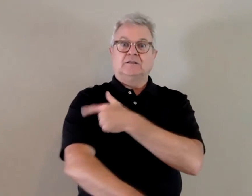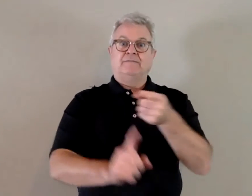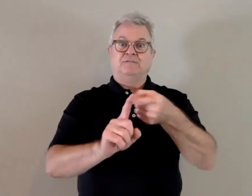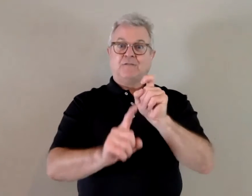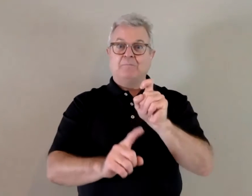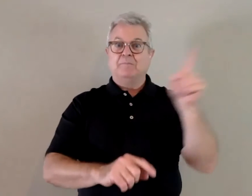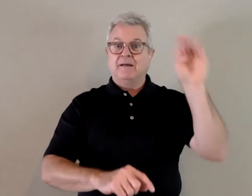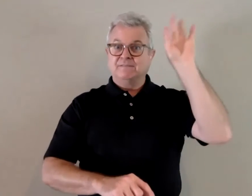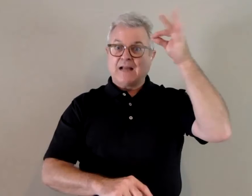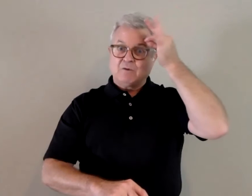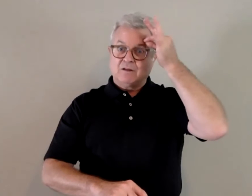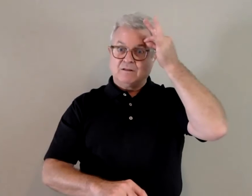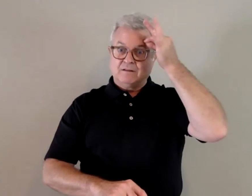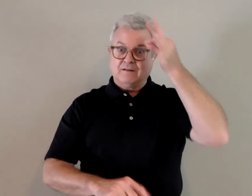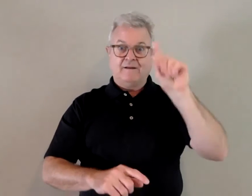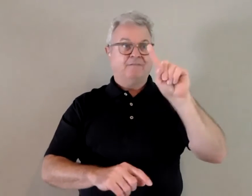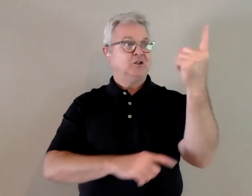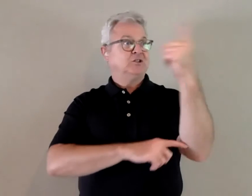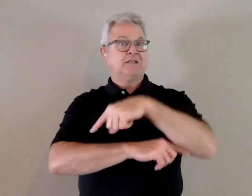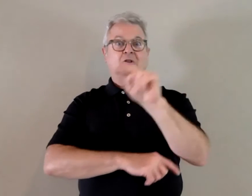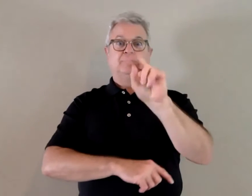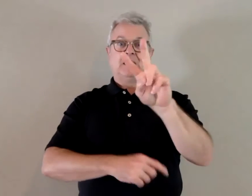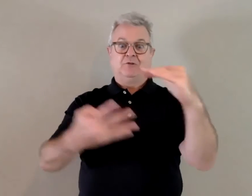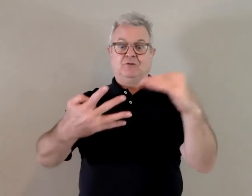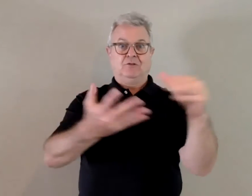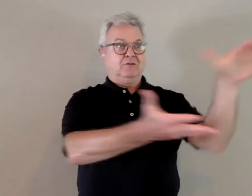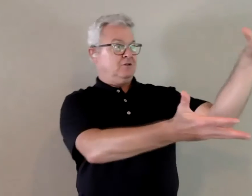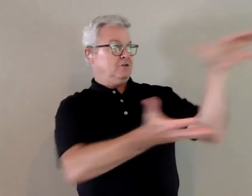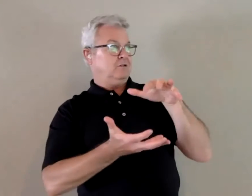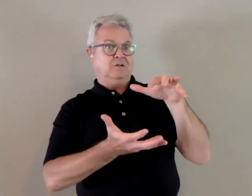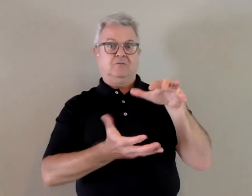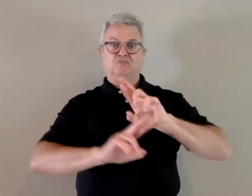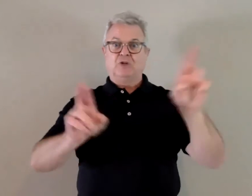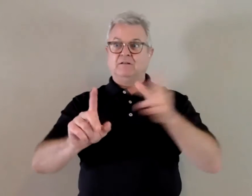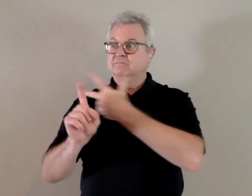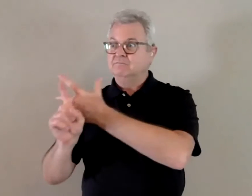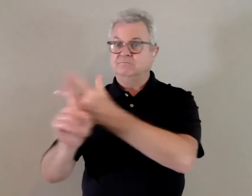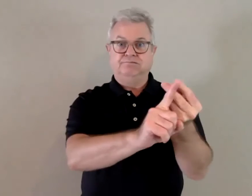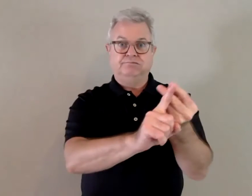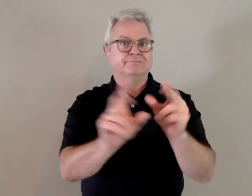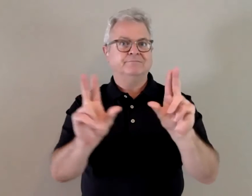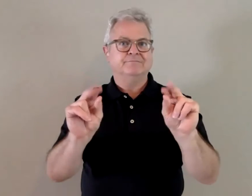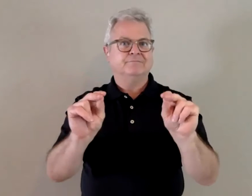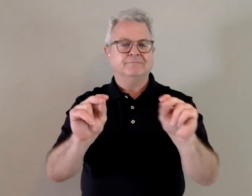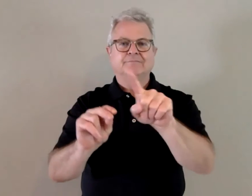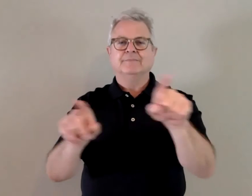and 11. And we will not get immediately 80,000 doses from the government to be able to distribute to the children in Rhode